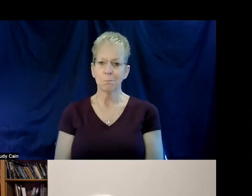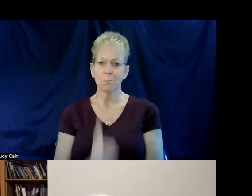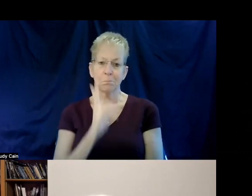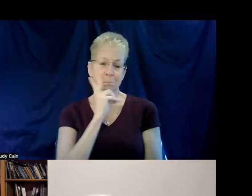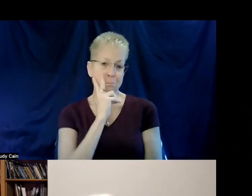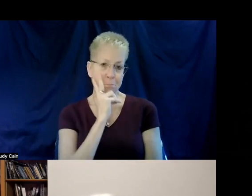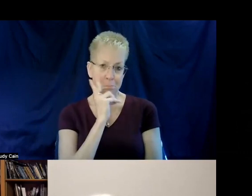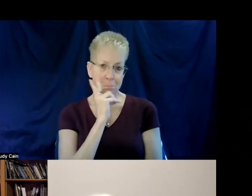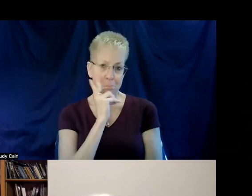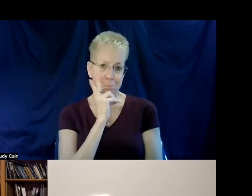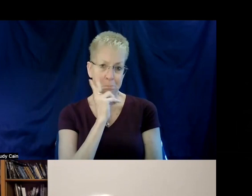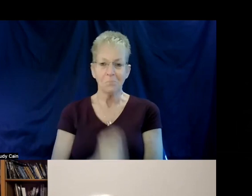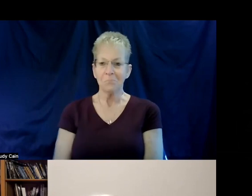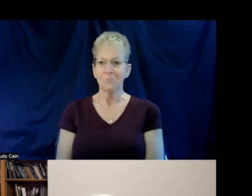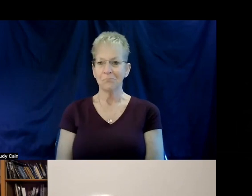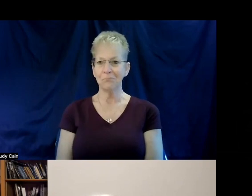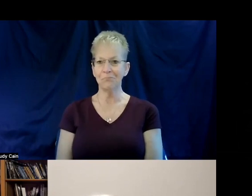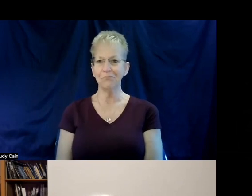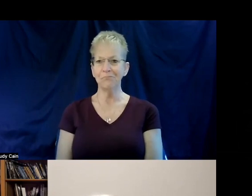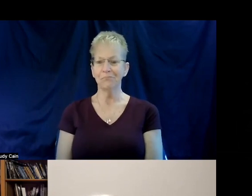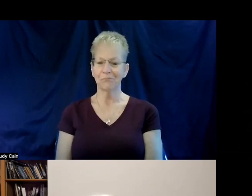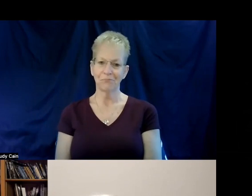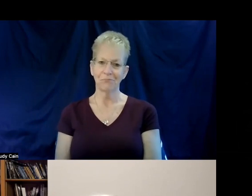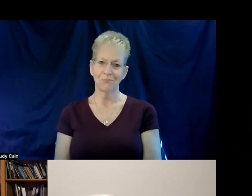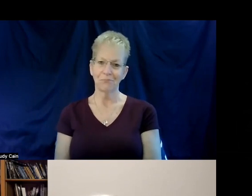see. So your